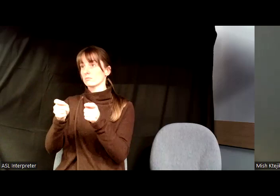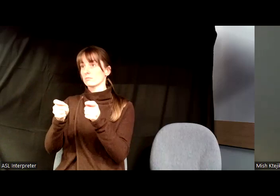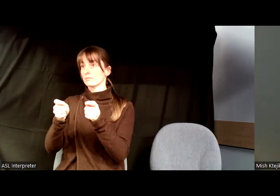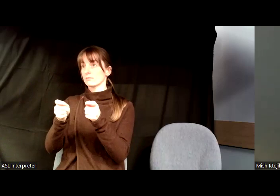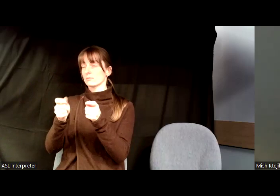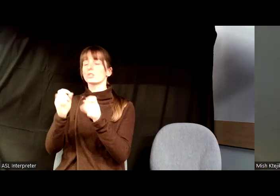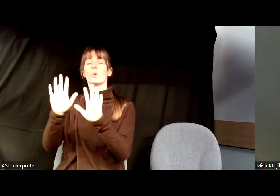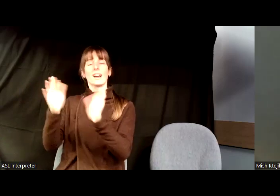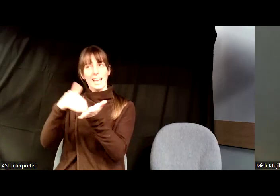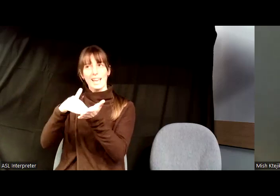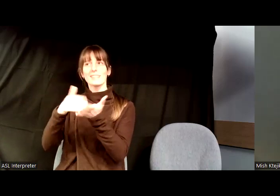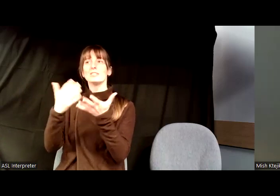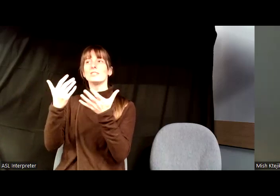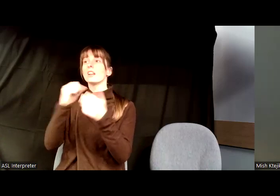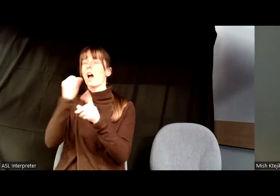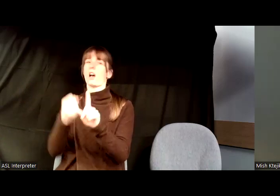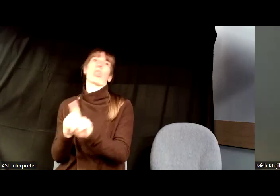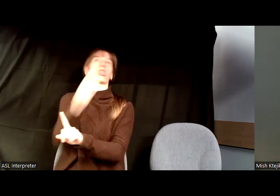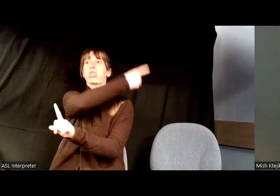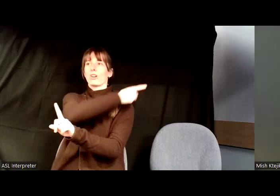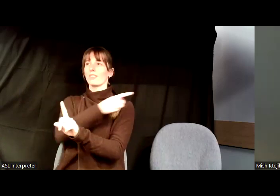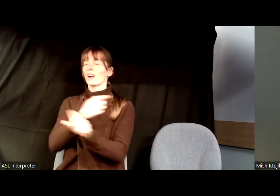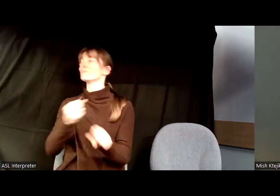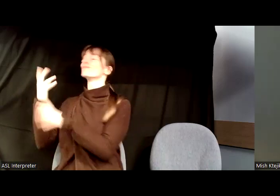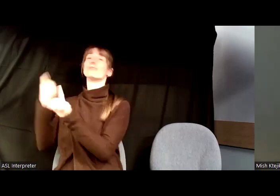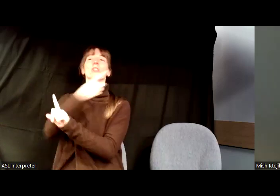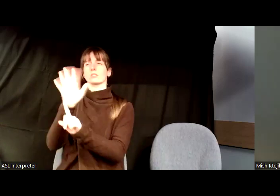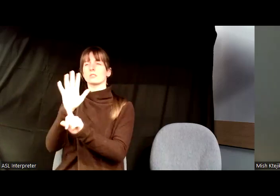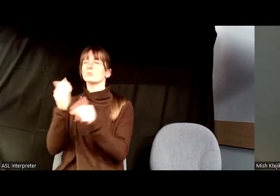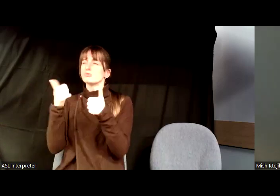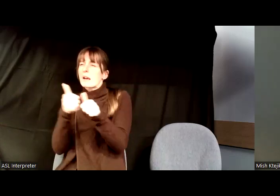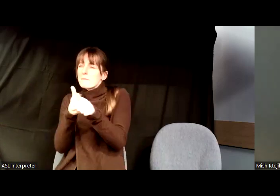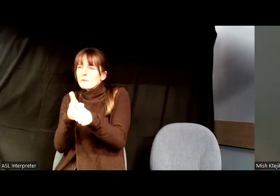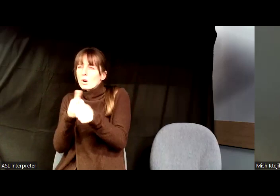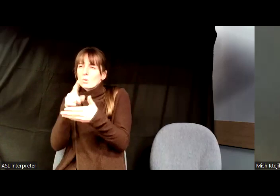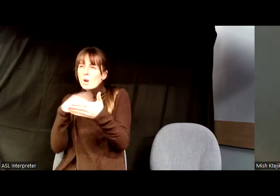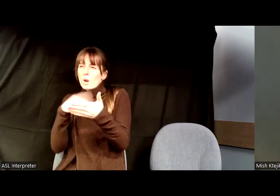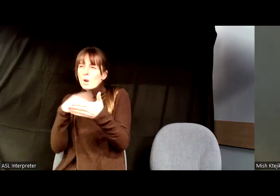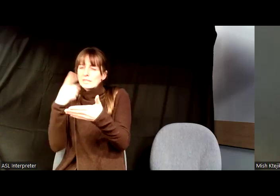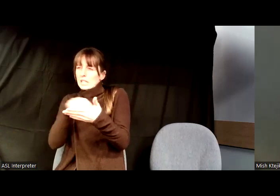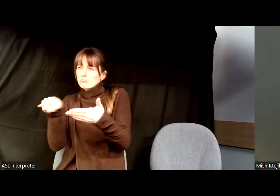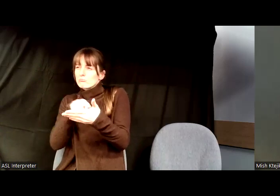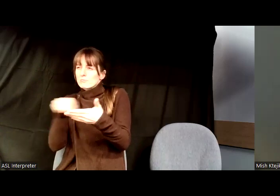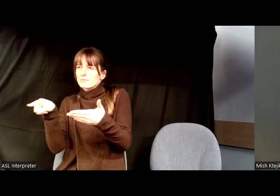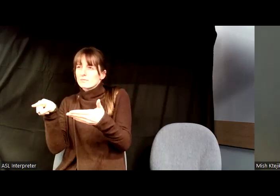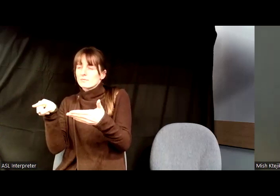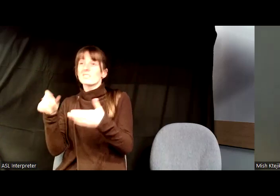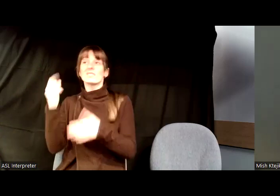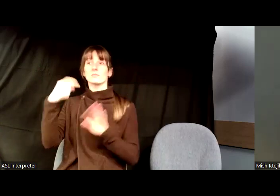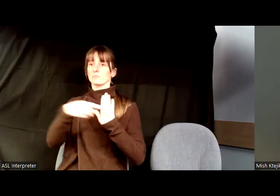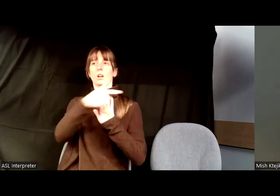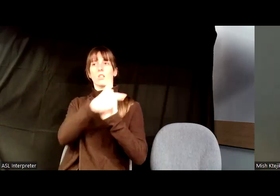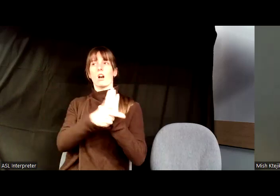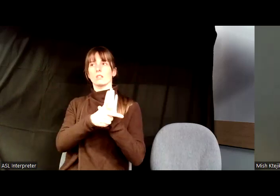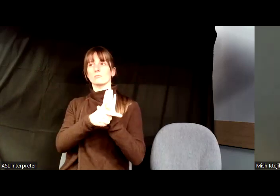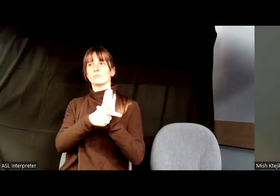somewhat similar what they are. This is the law, so we may reference this document to see the